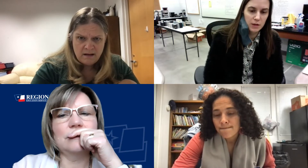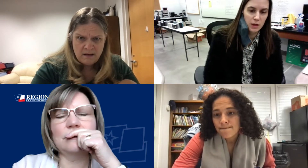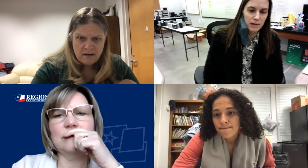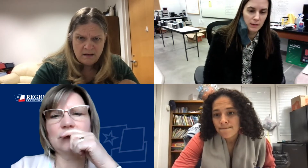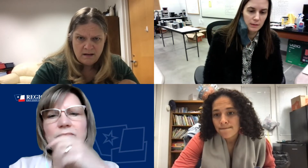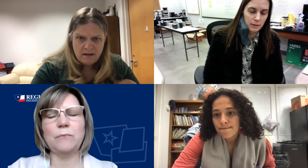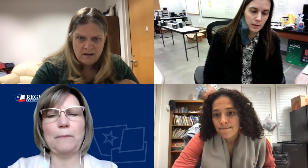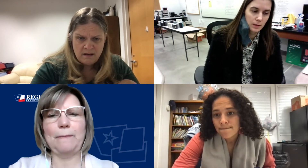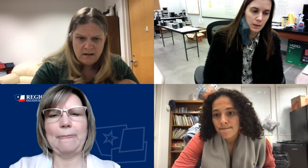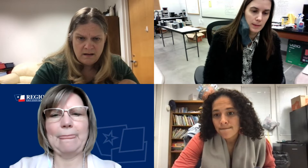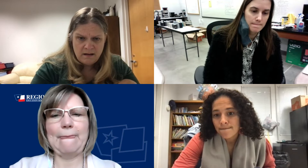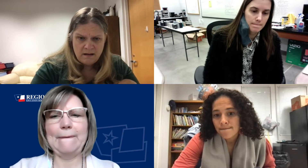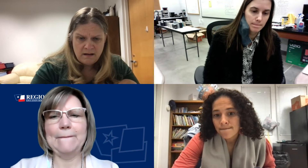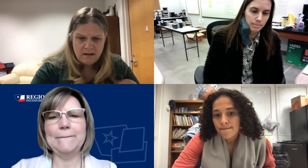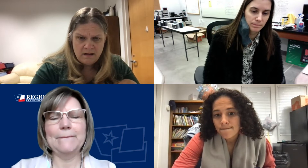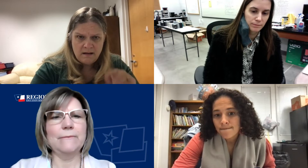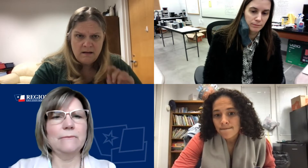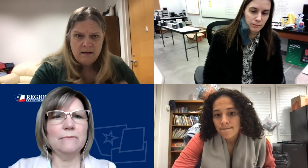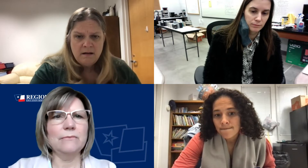I can't